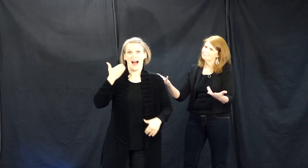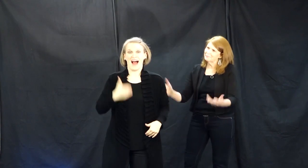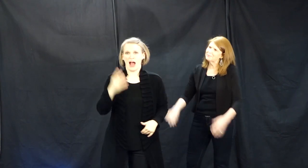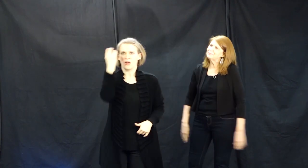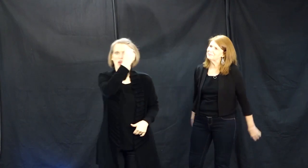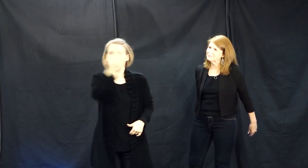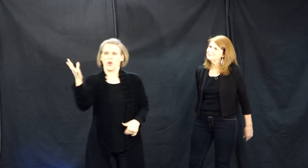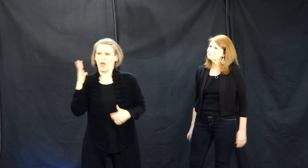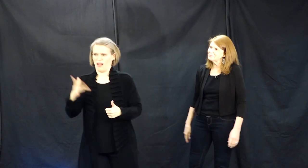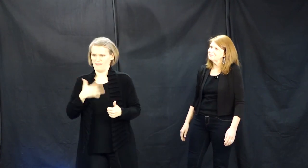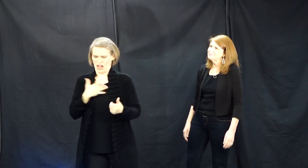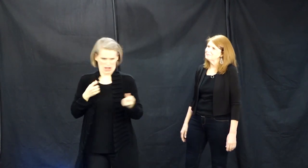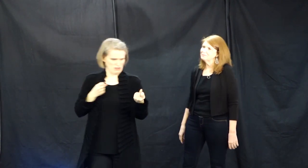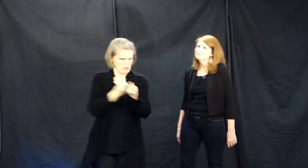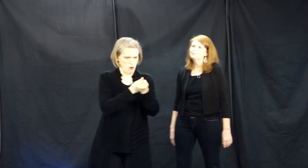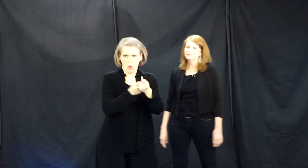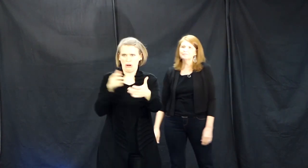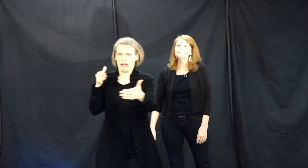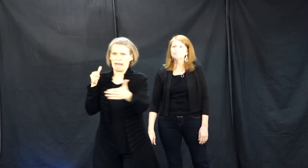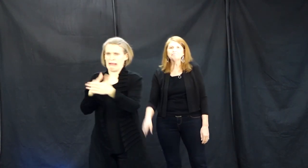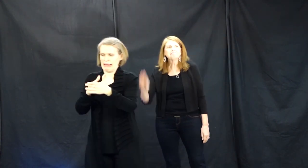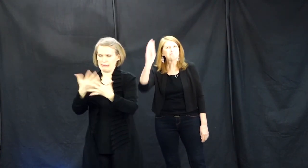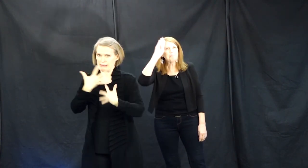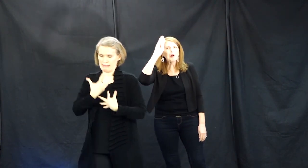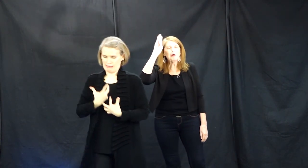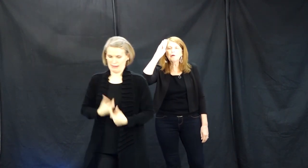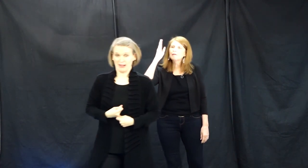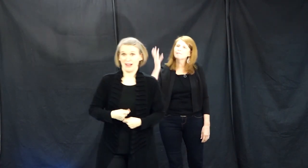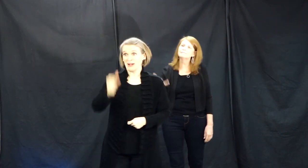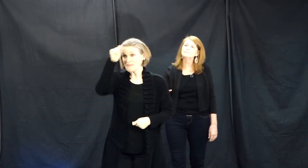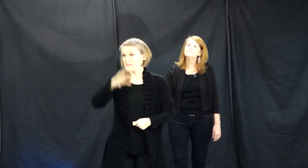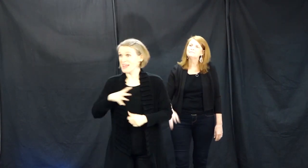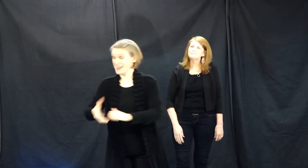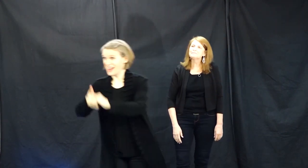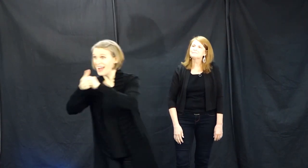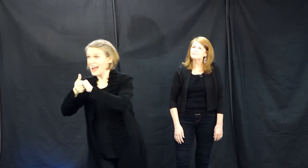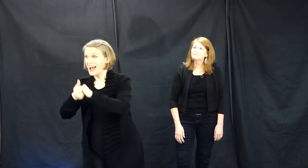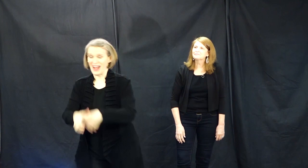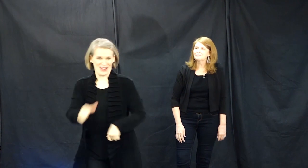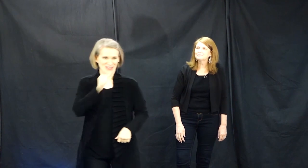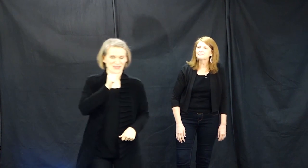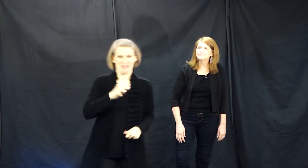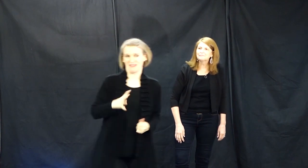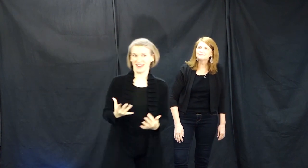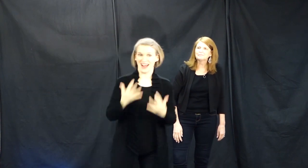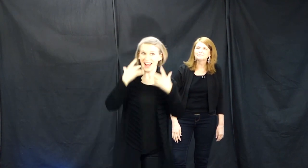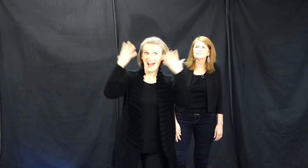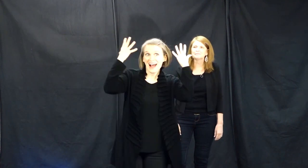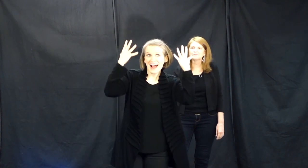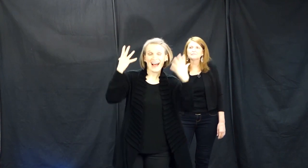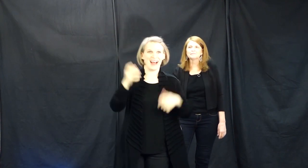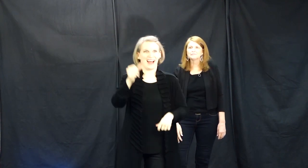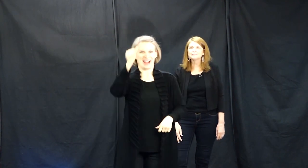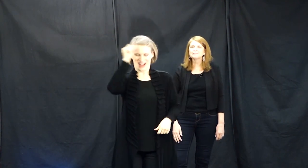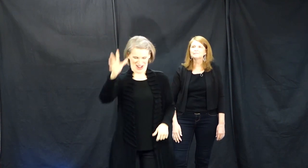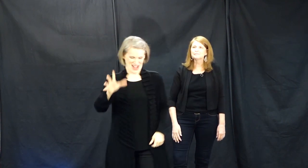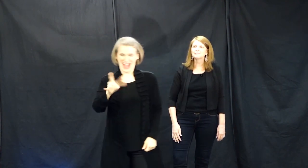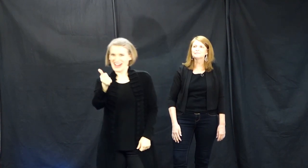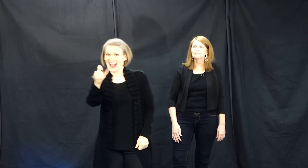what you're against or what you're for. Shake hands with him, charm her. It's 1800, ladies, tell